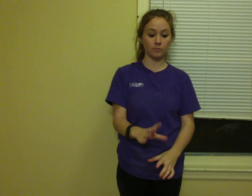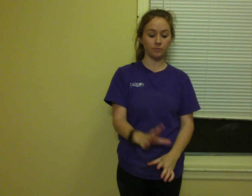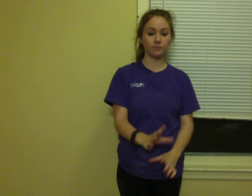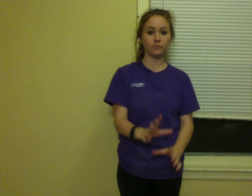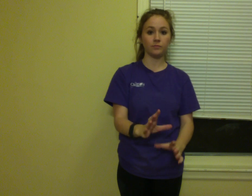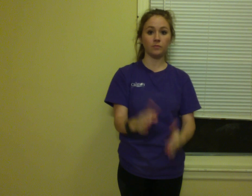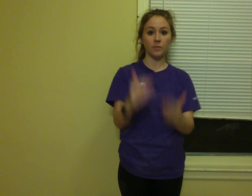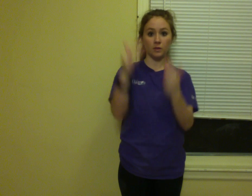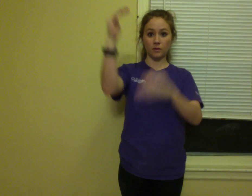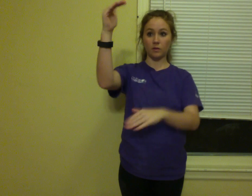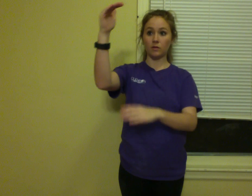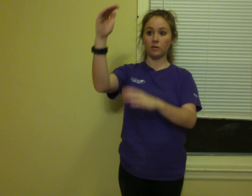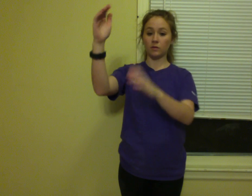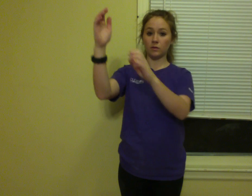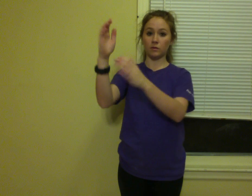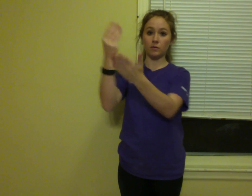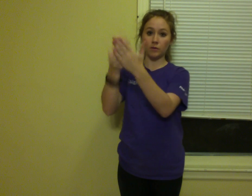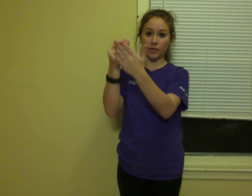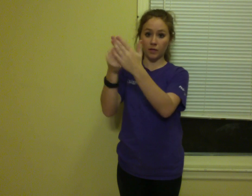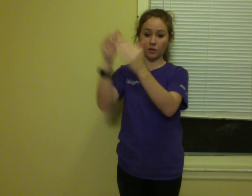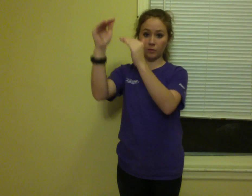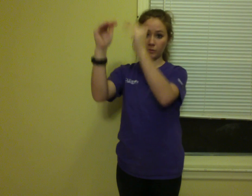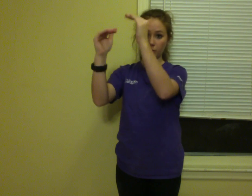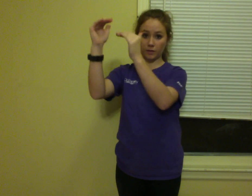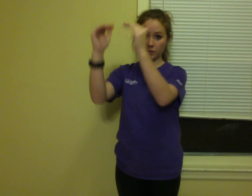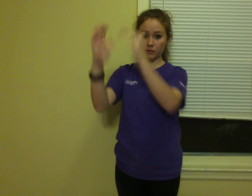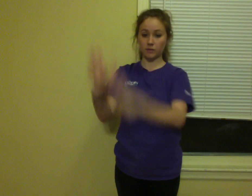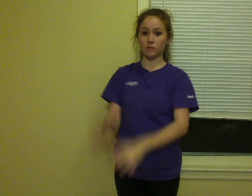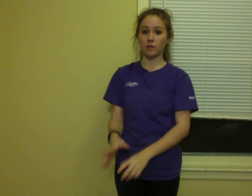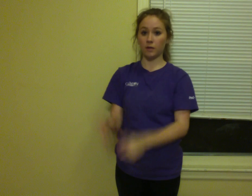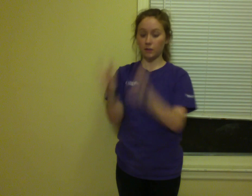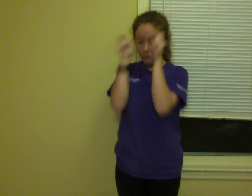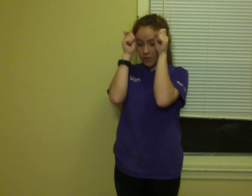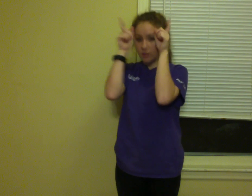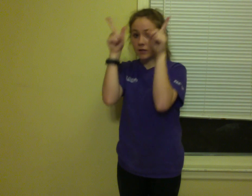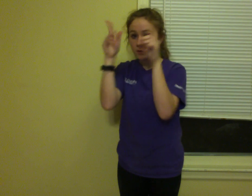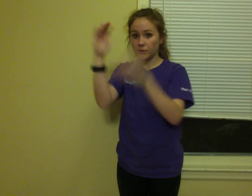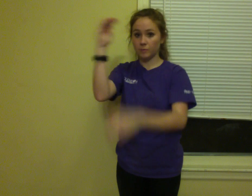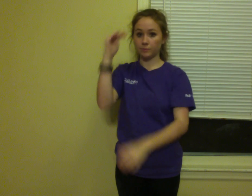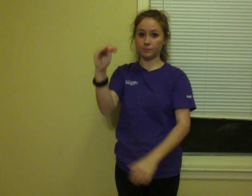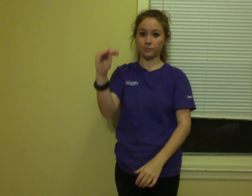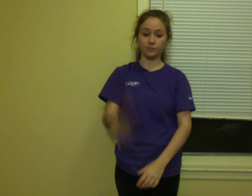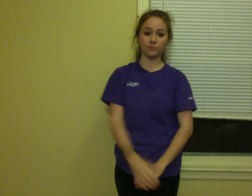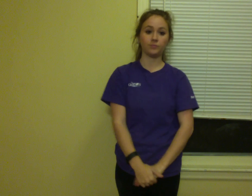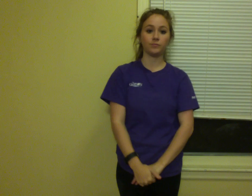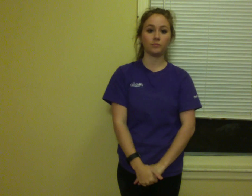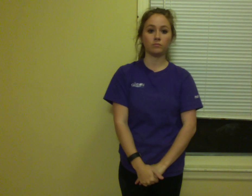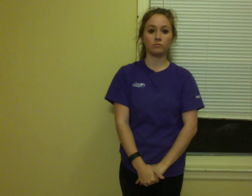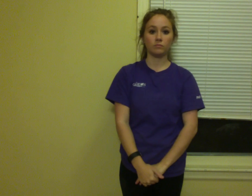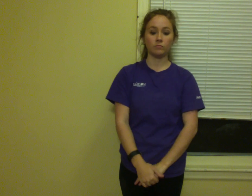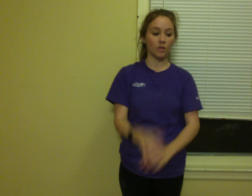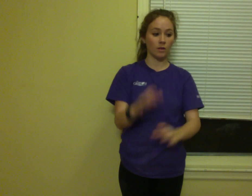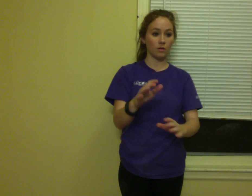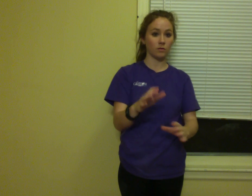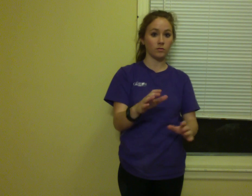balance and enlightenment. There is no standing still. The more economic balance